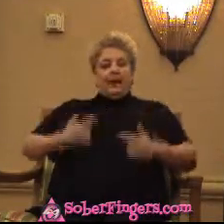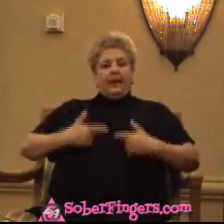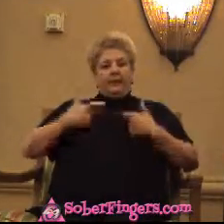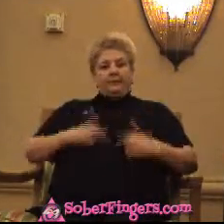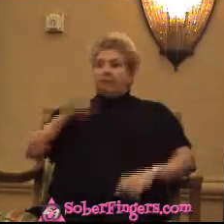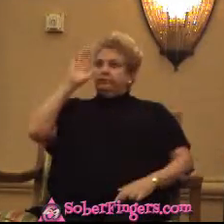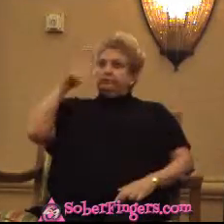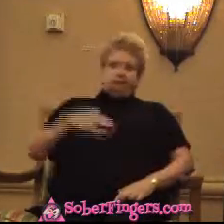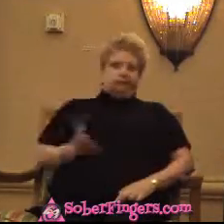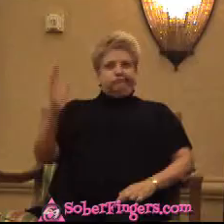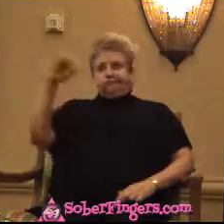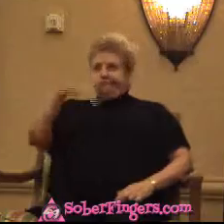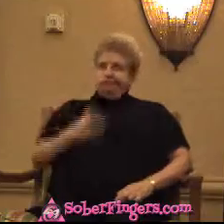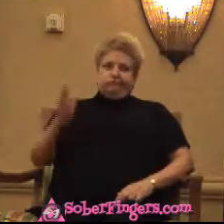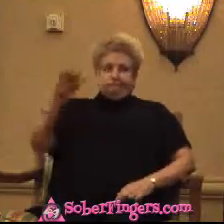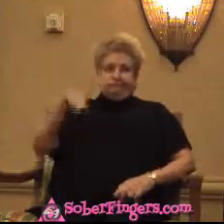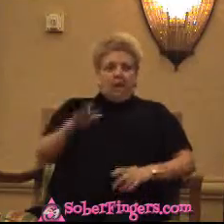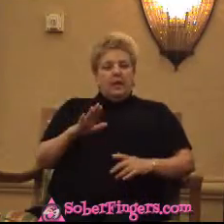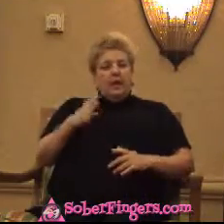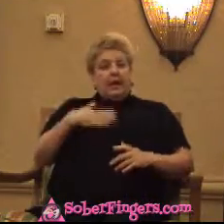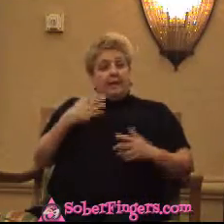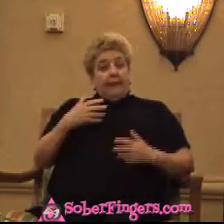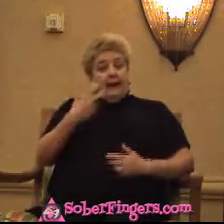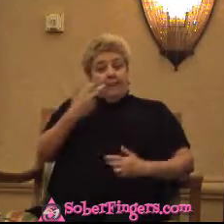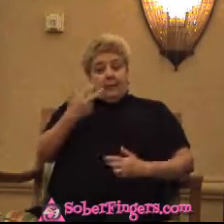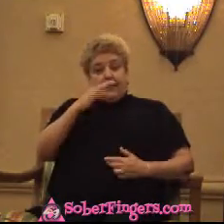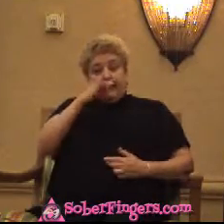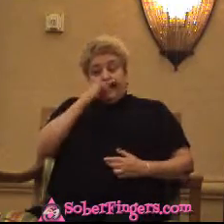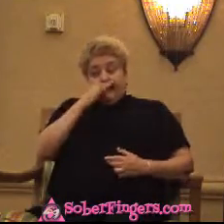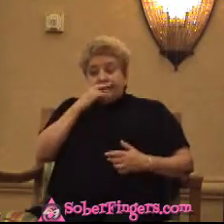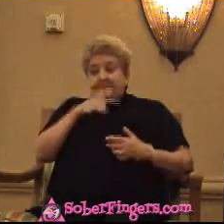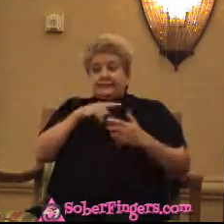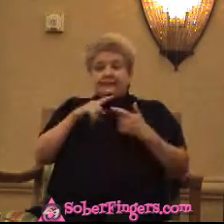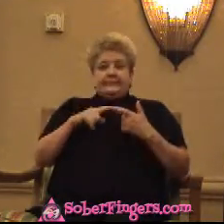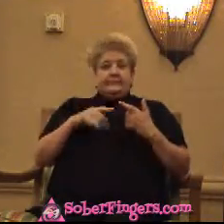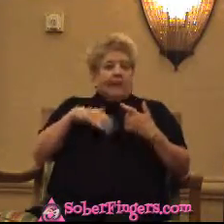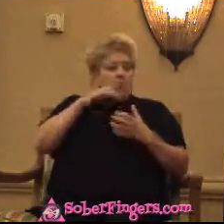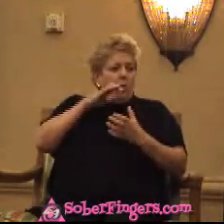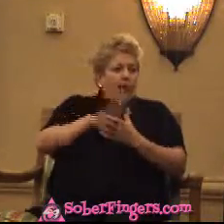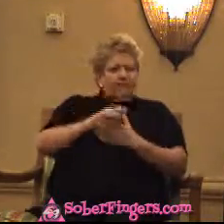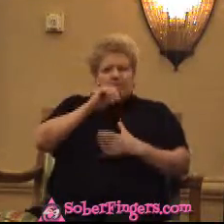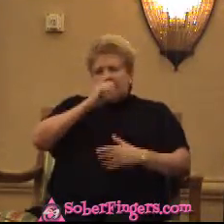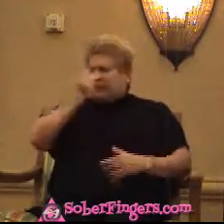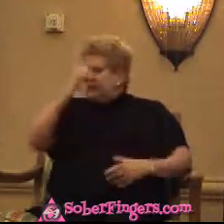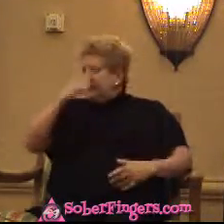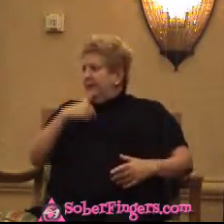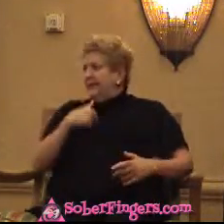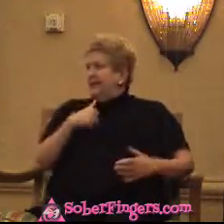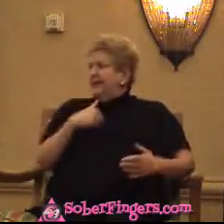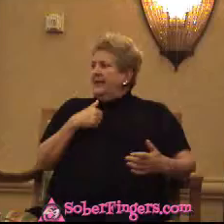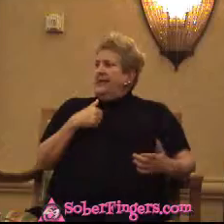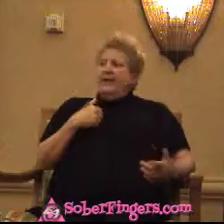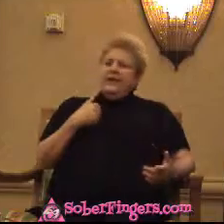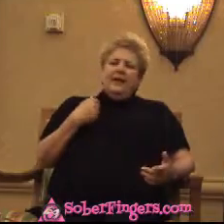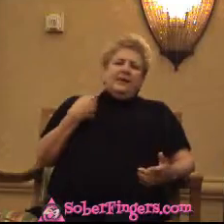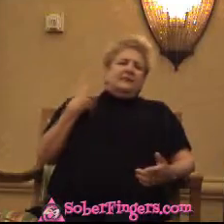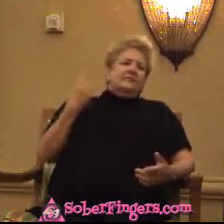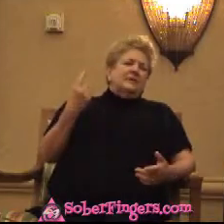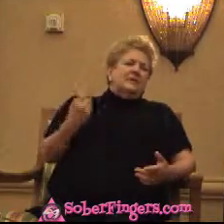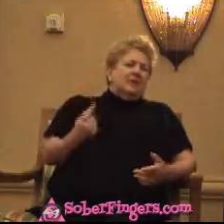had these 3 kids, and I had this wife that didn't understand me, and it was just constant conflict, and I couldn't figure out what the